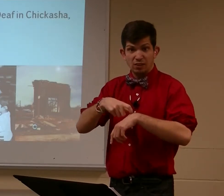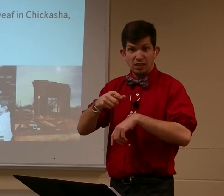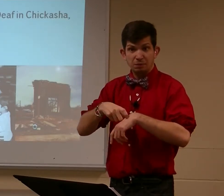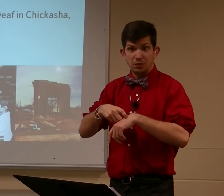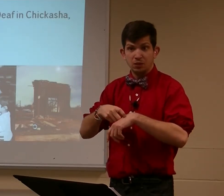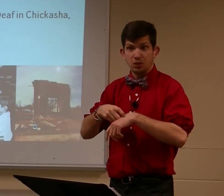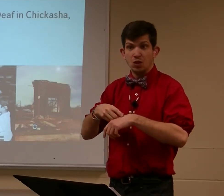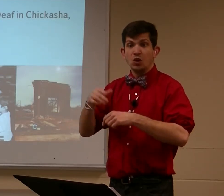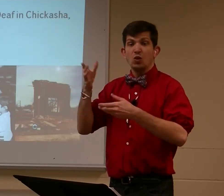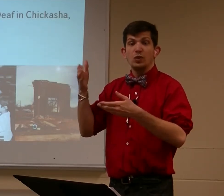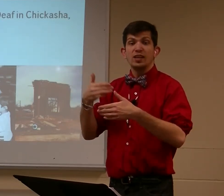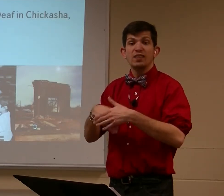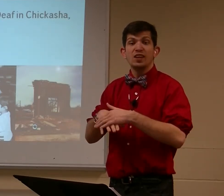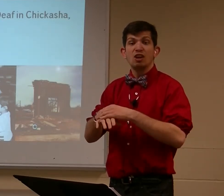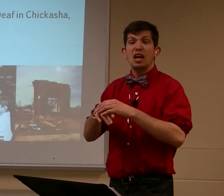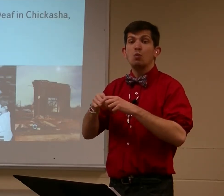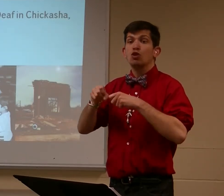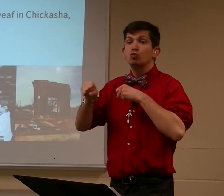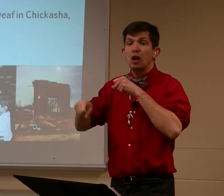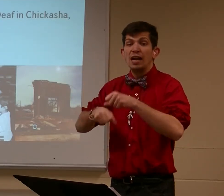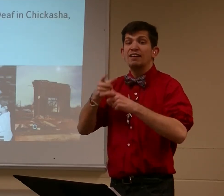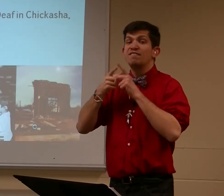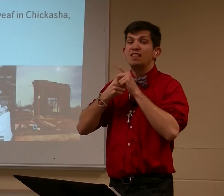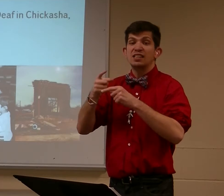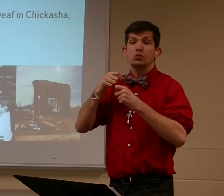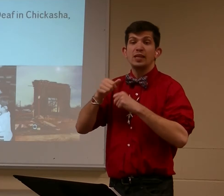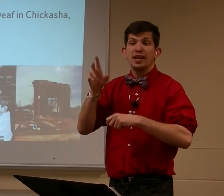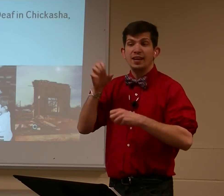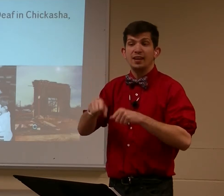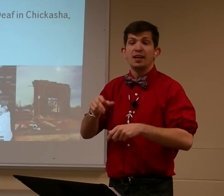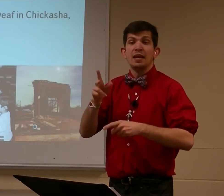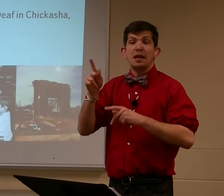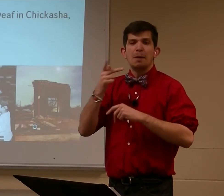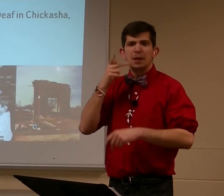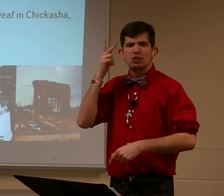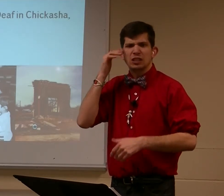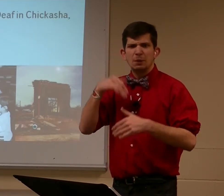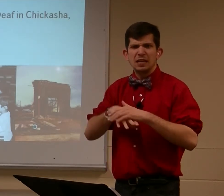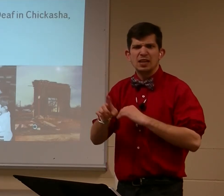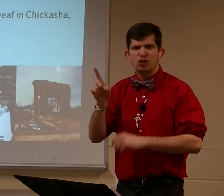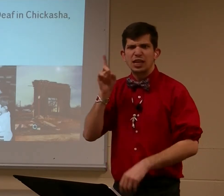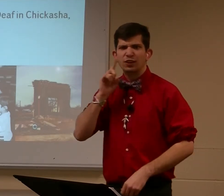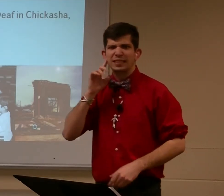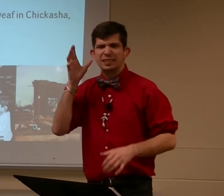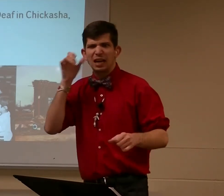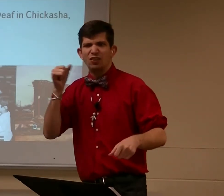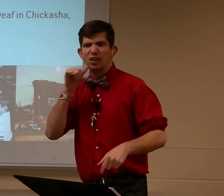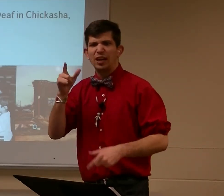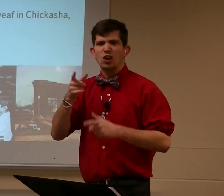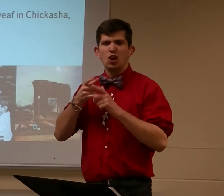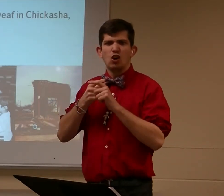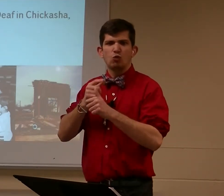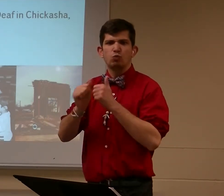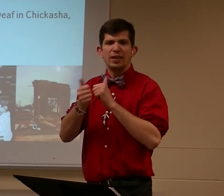time. We get in there, and we're riding fast as we can. And parents are coming in, and they're hearing sounds like a